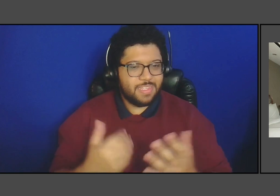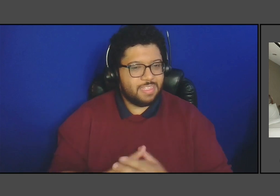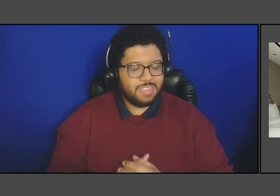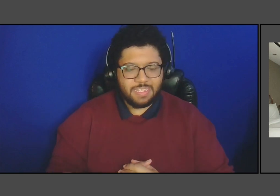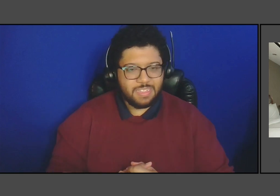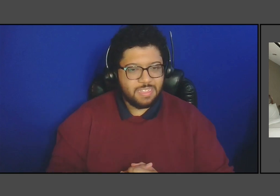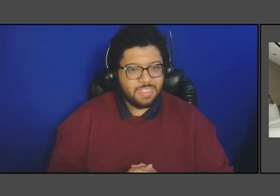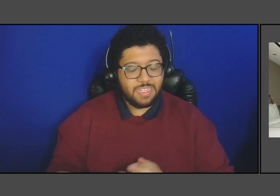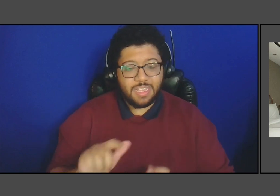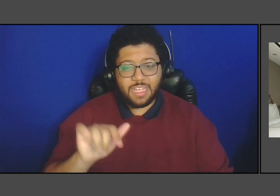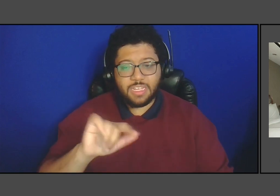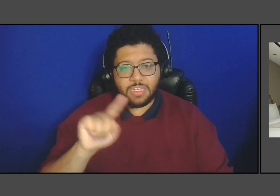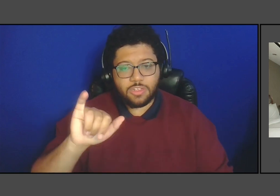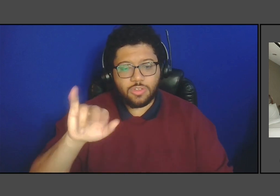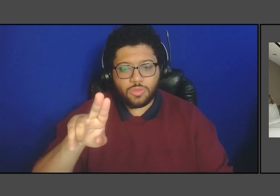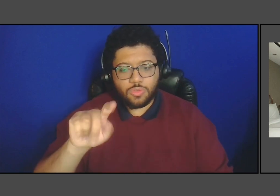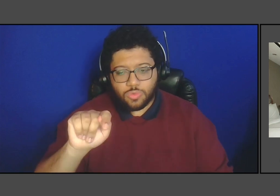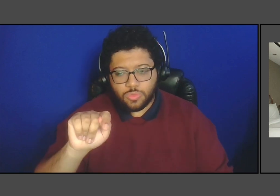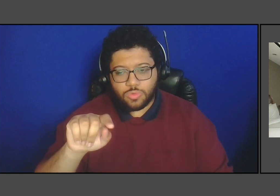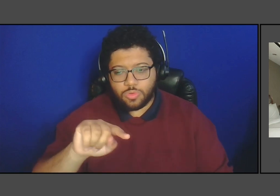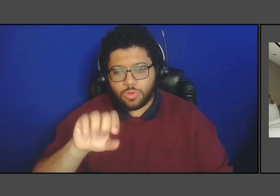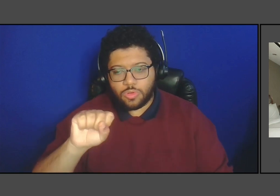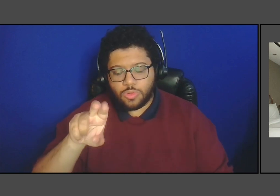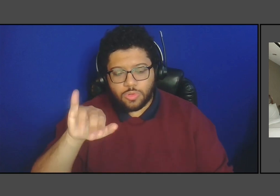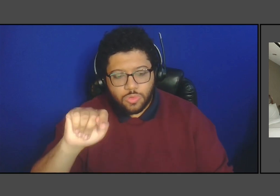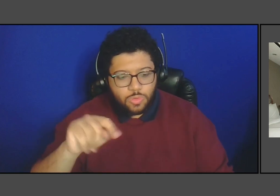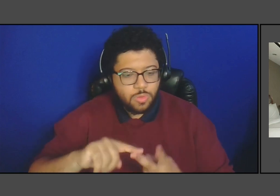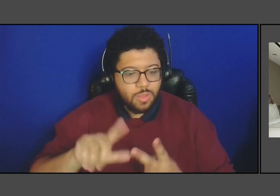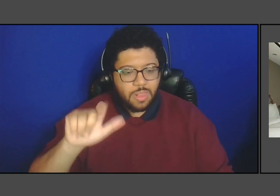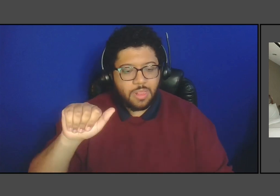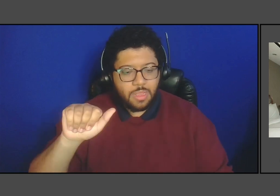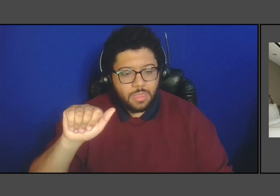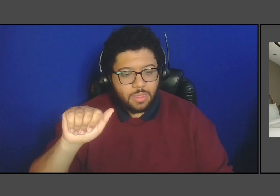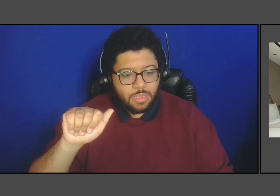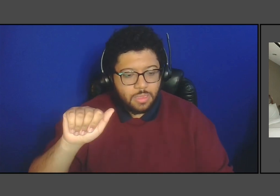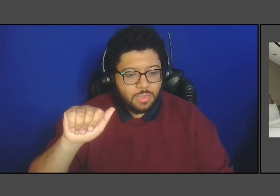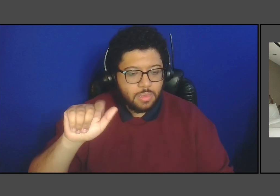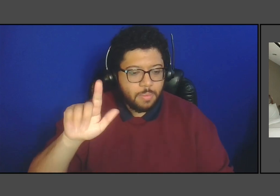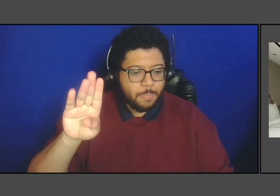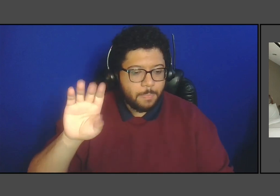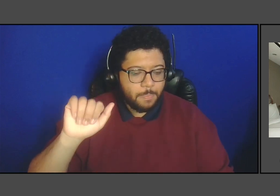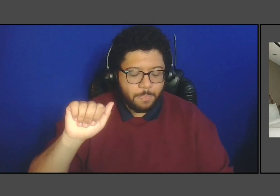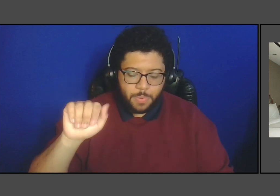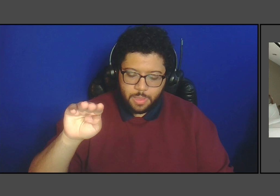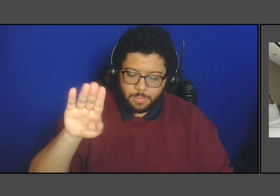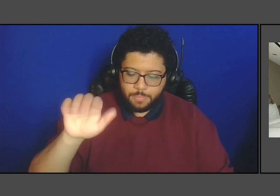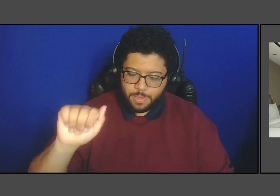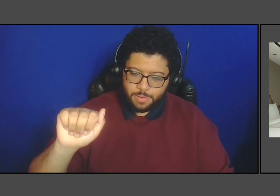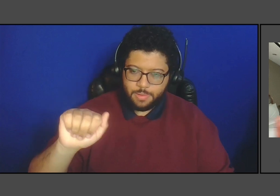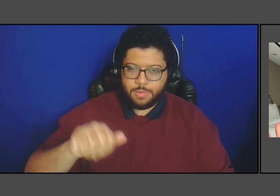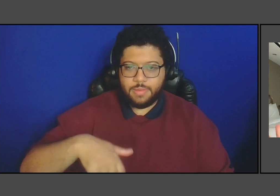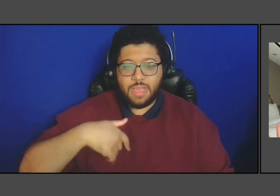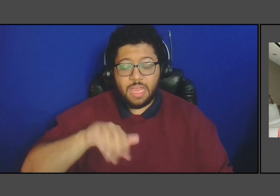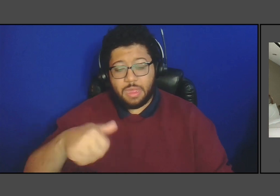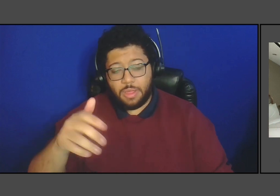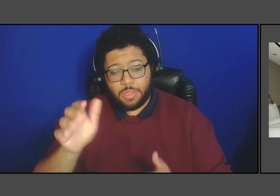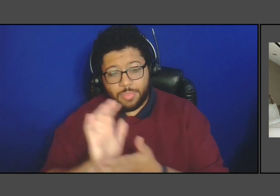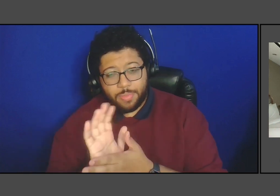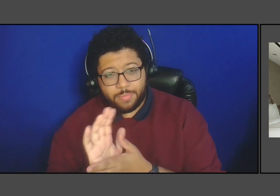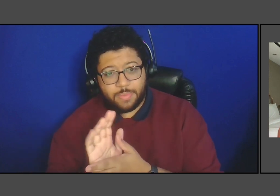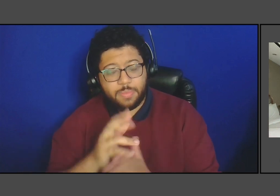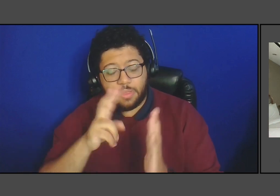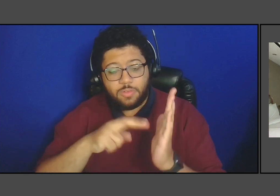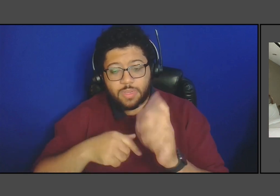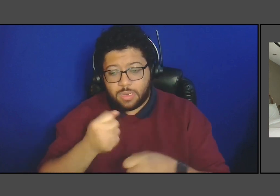La Bamba and other movies, and reading poems like I Am Joaquin,